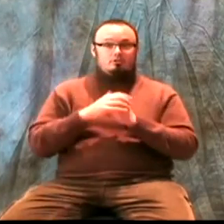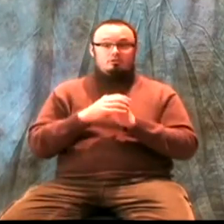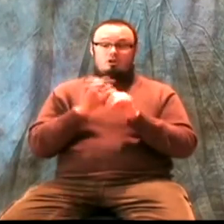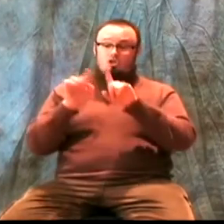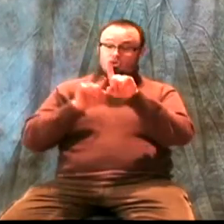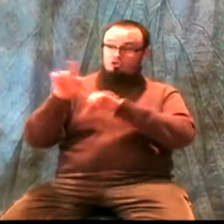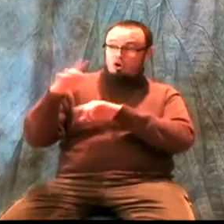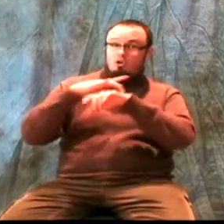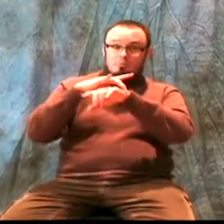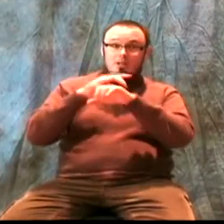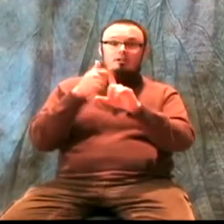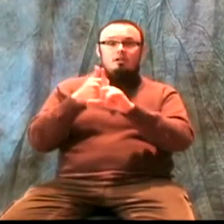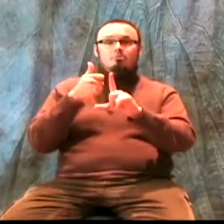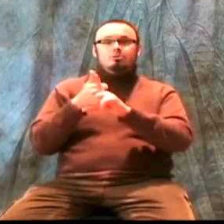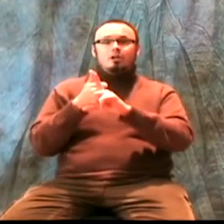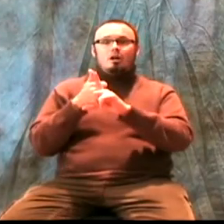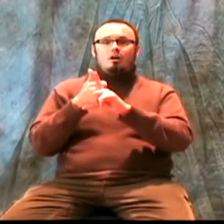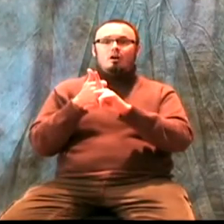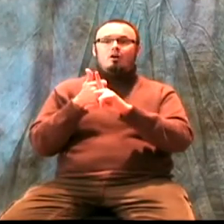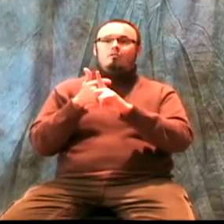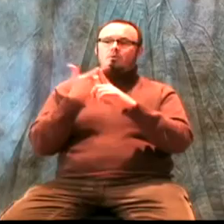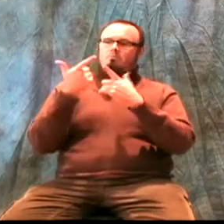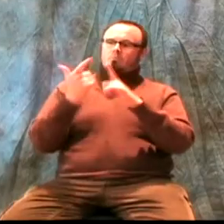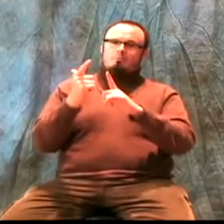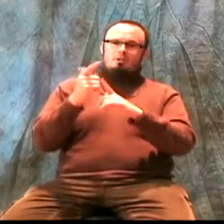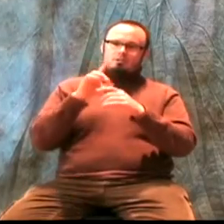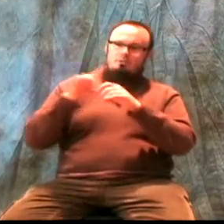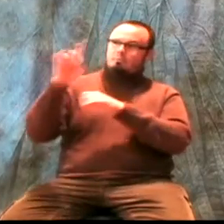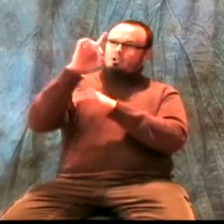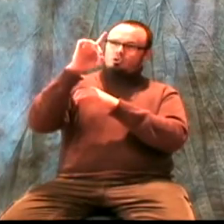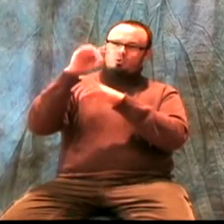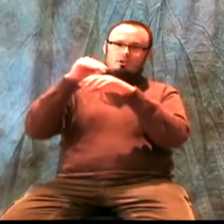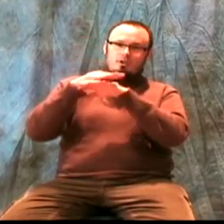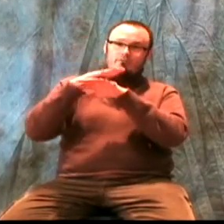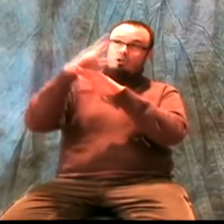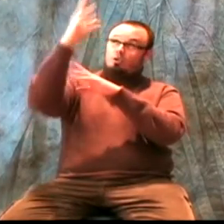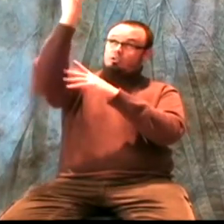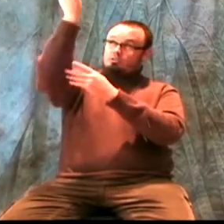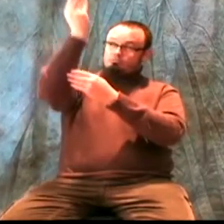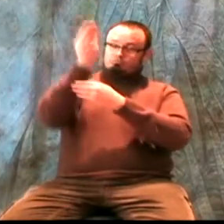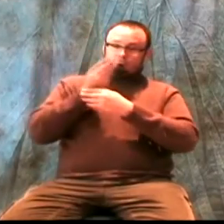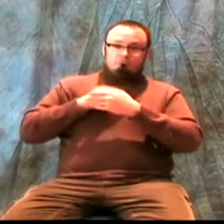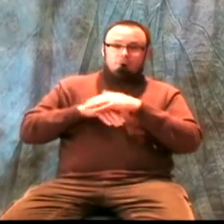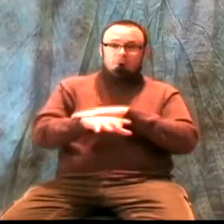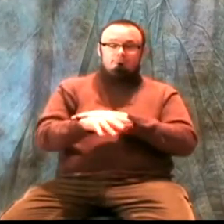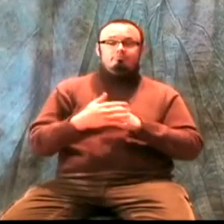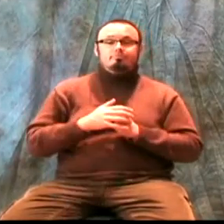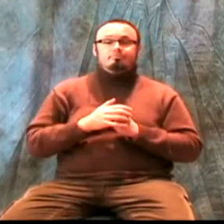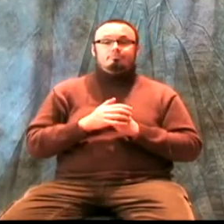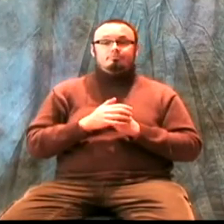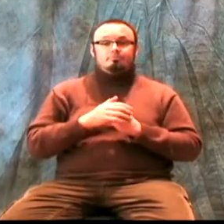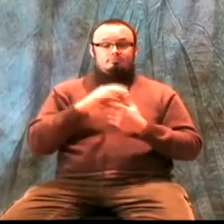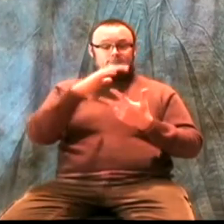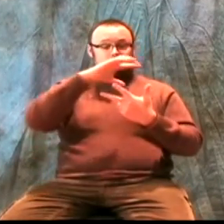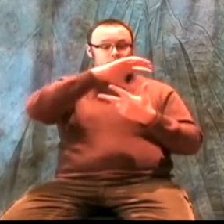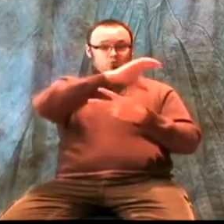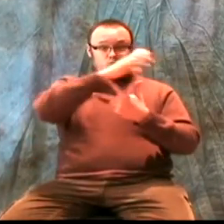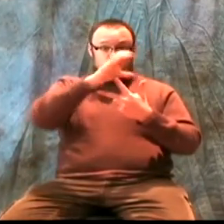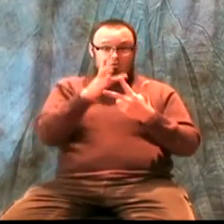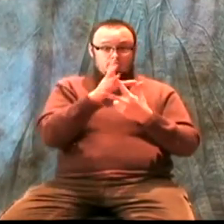and planets are conduits for the spiritual influences from above. The first 2 groups combine to form a group of